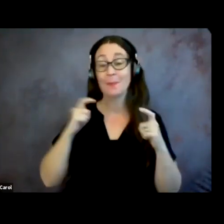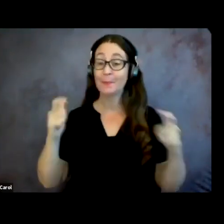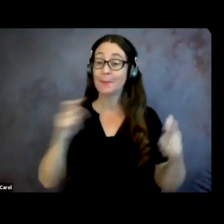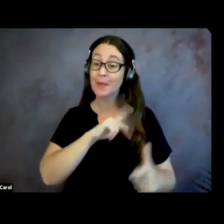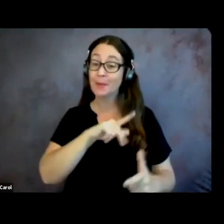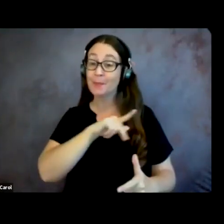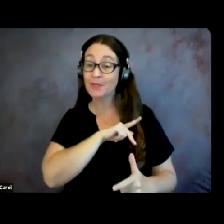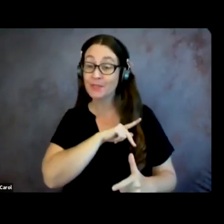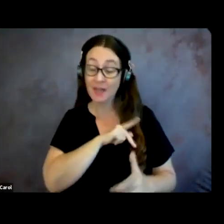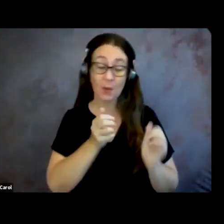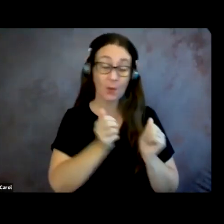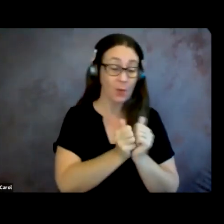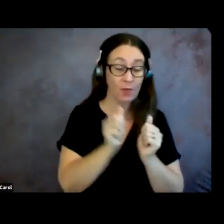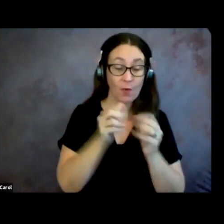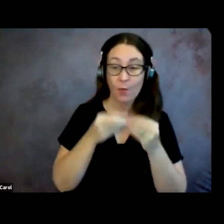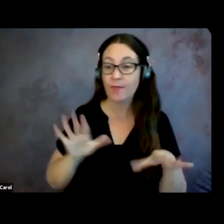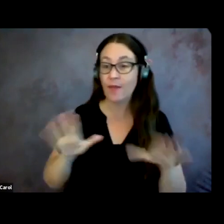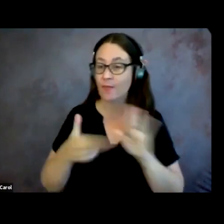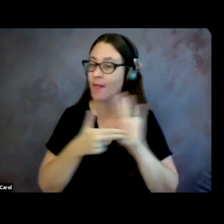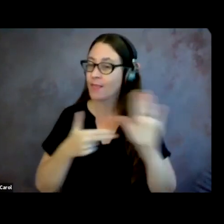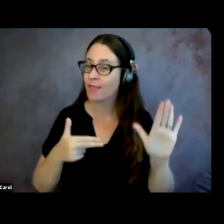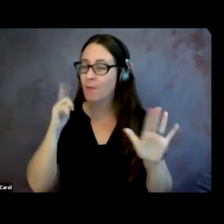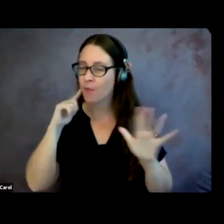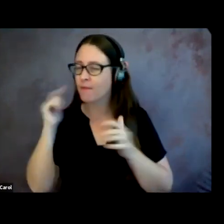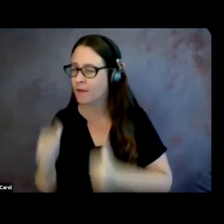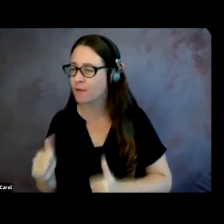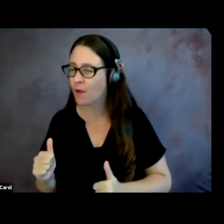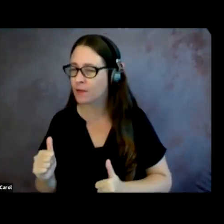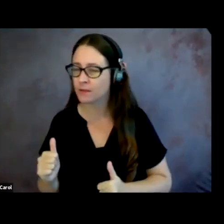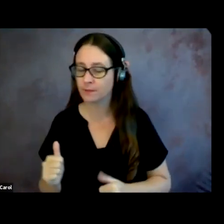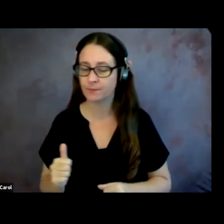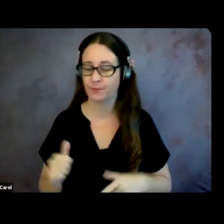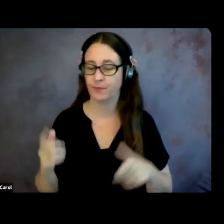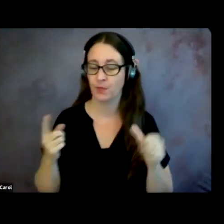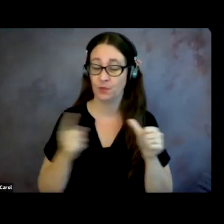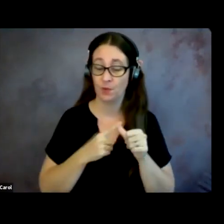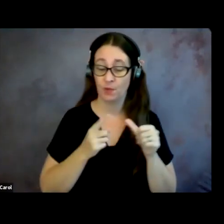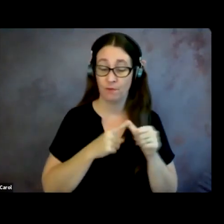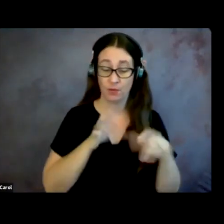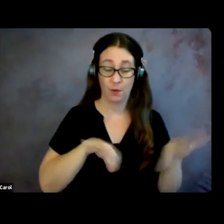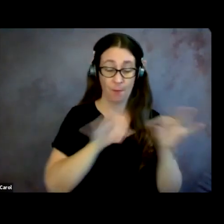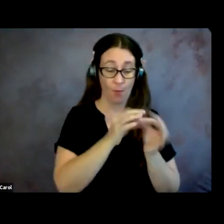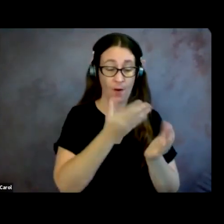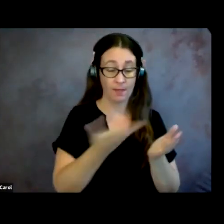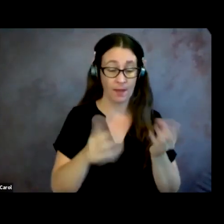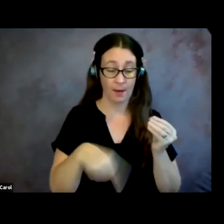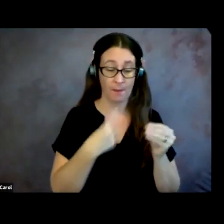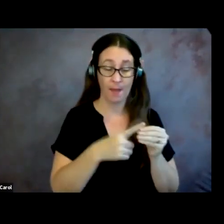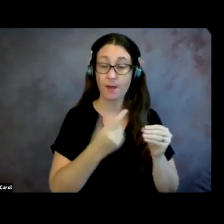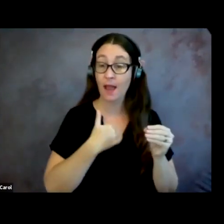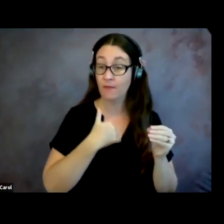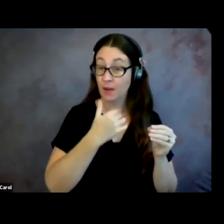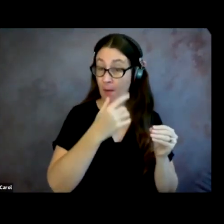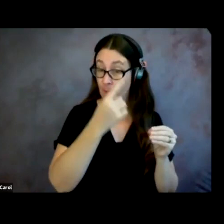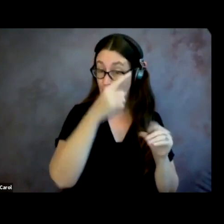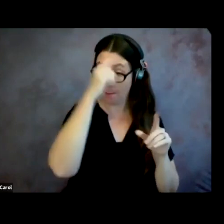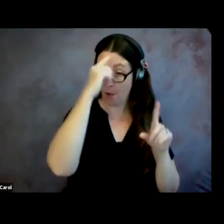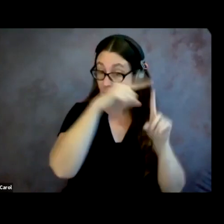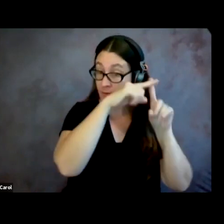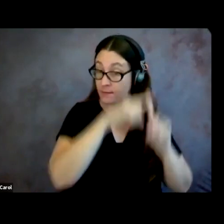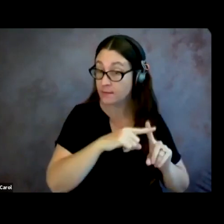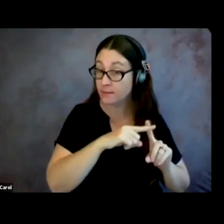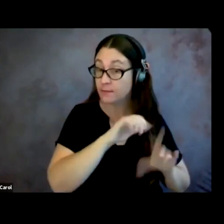label of hearing loss. So the first key to accessing a positive mindset: acknowledge and accept what's